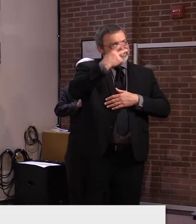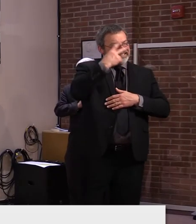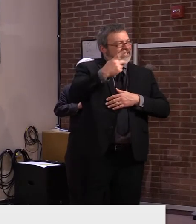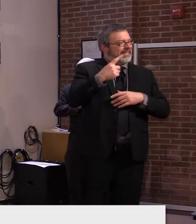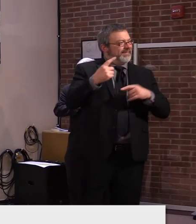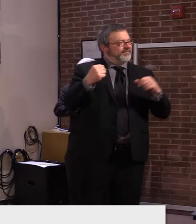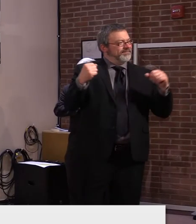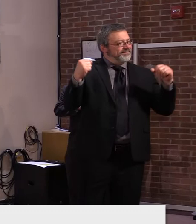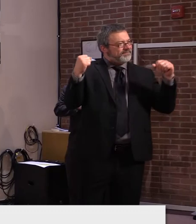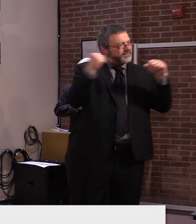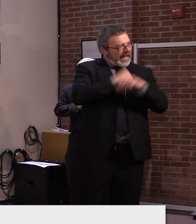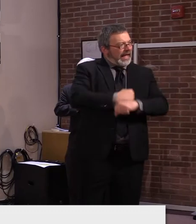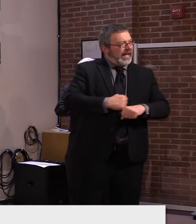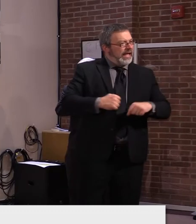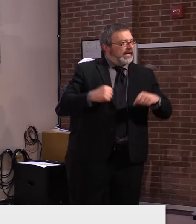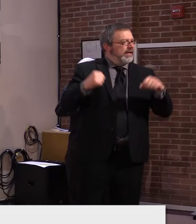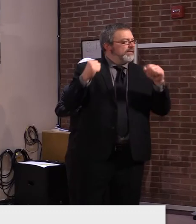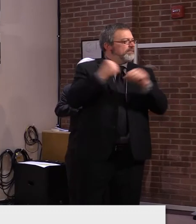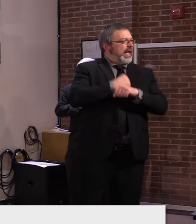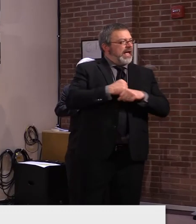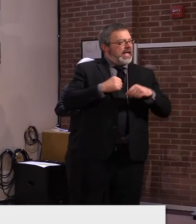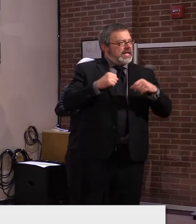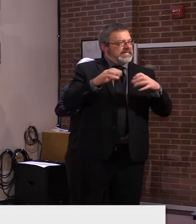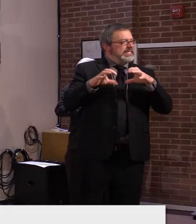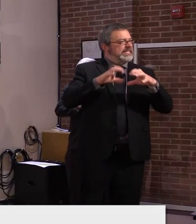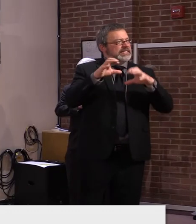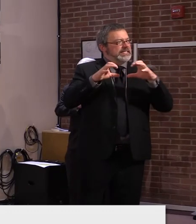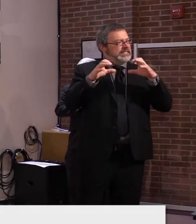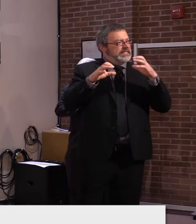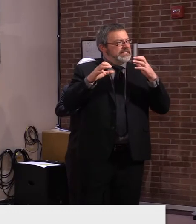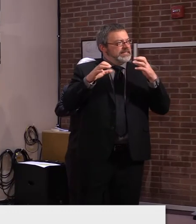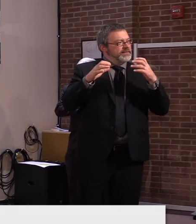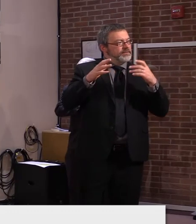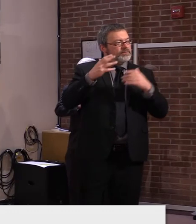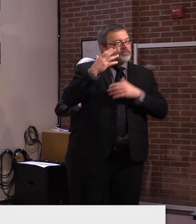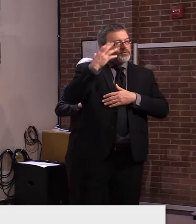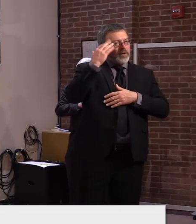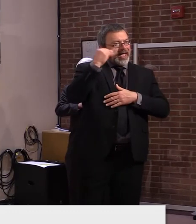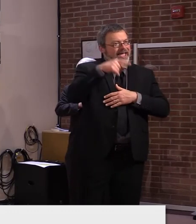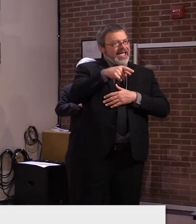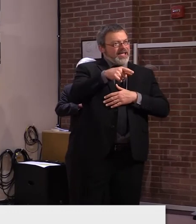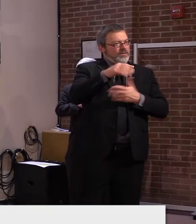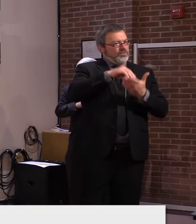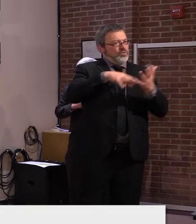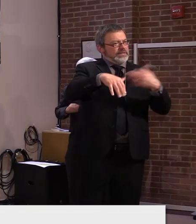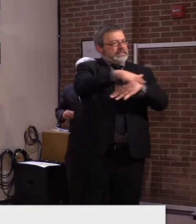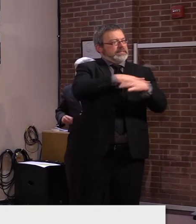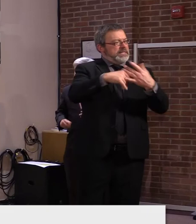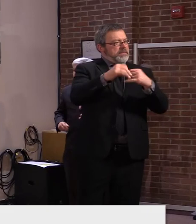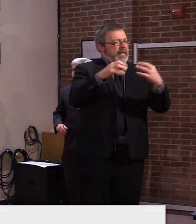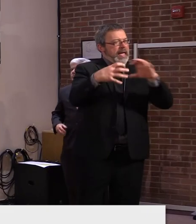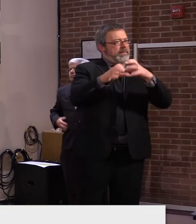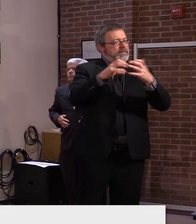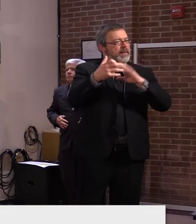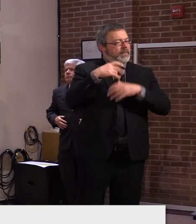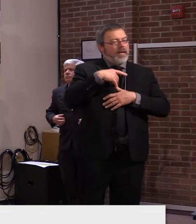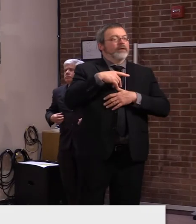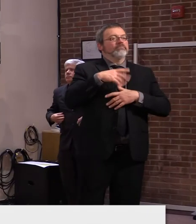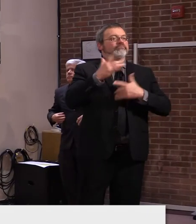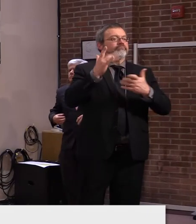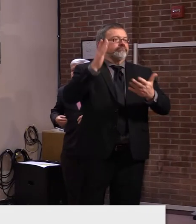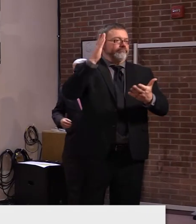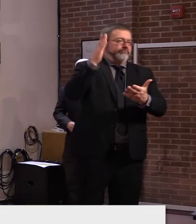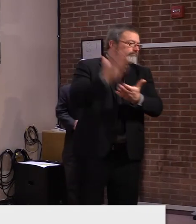he mentioned to me that he talked to colleagues around the country and he was hearing